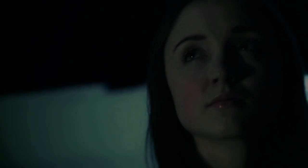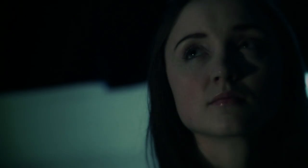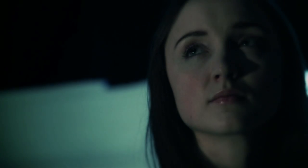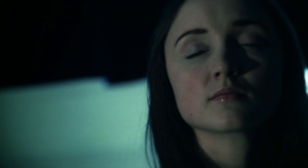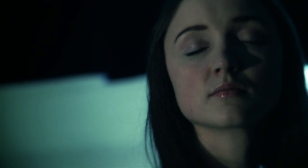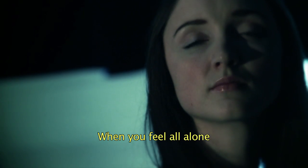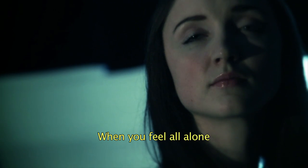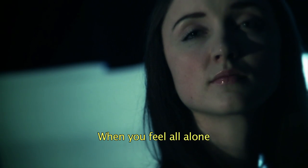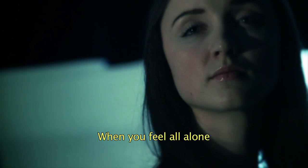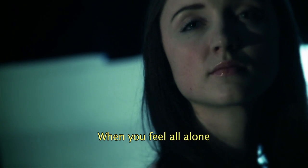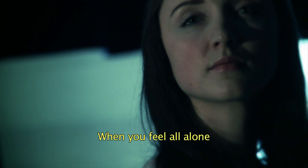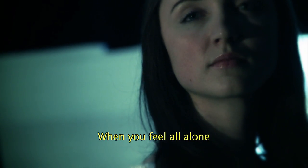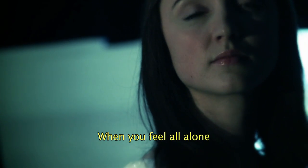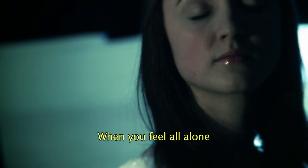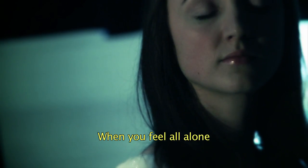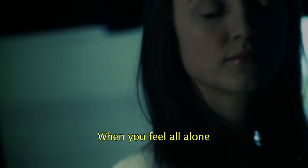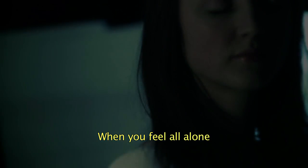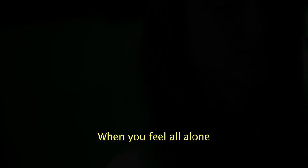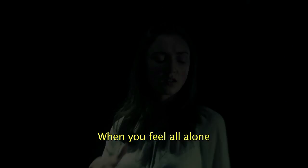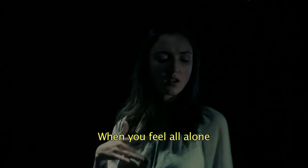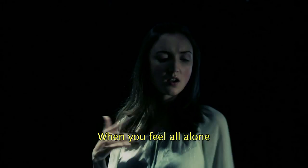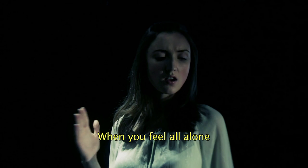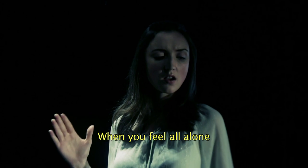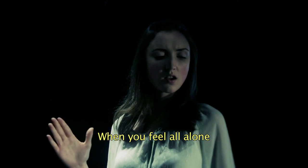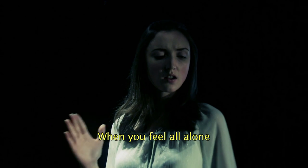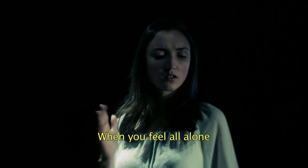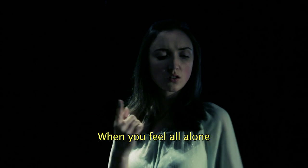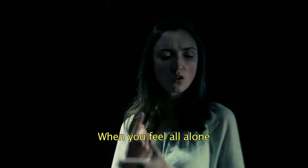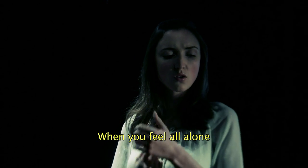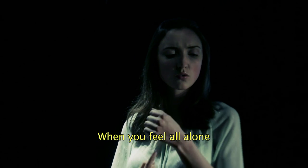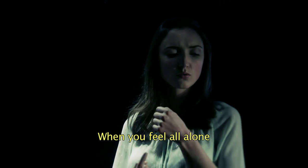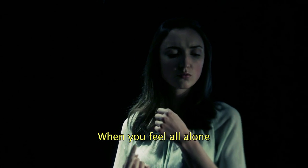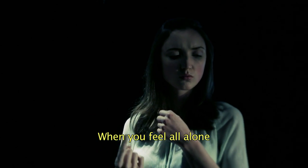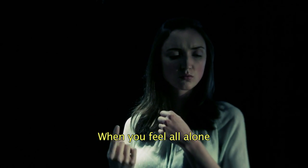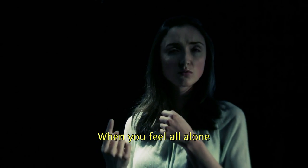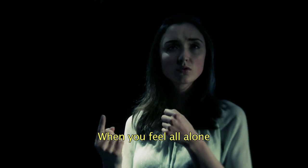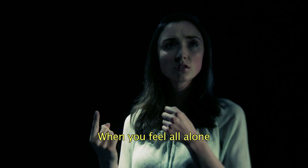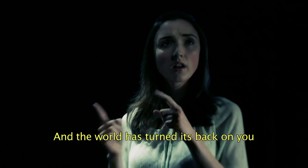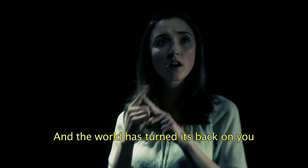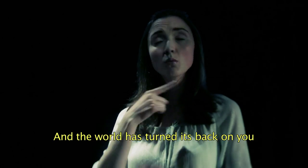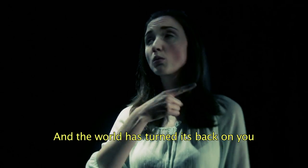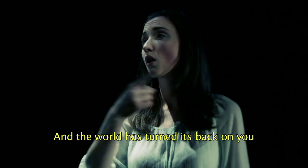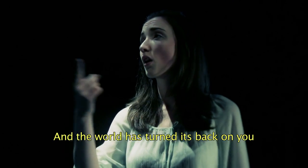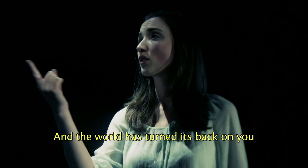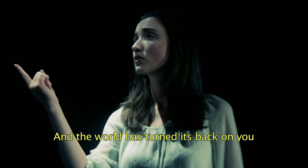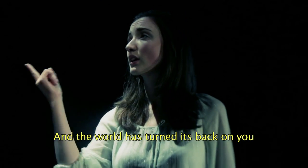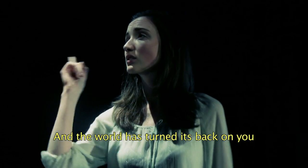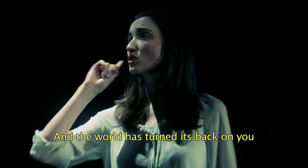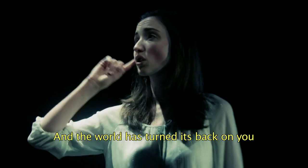When you feel all alone And the world has